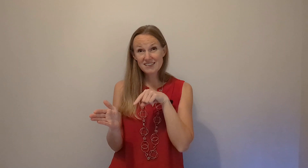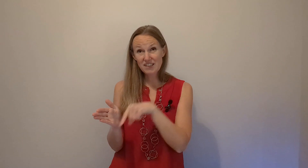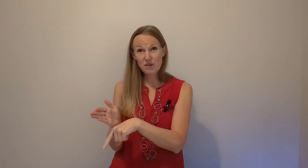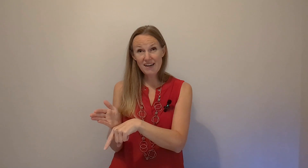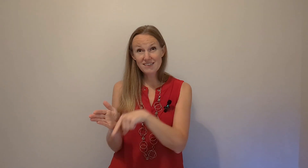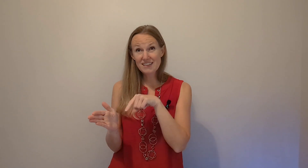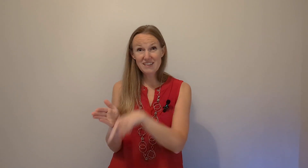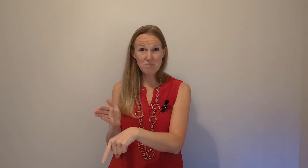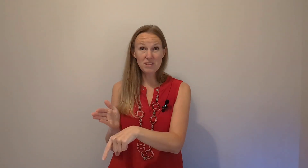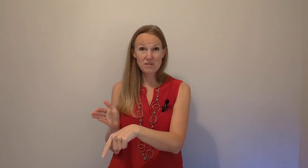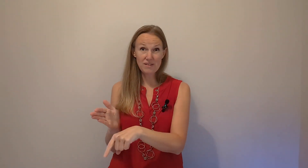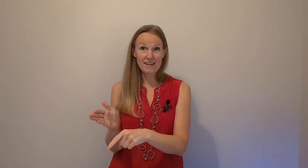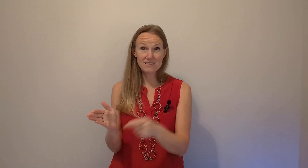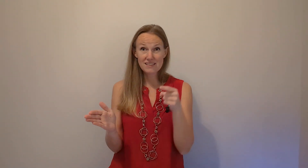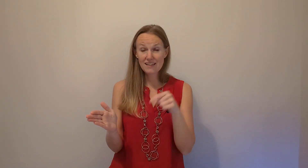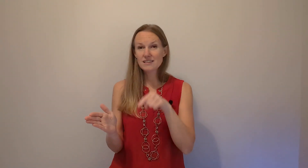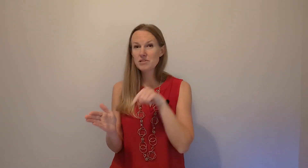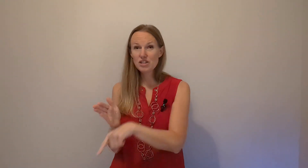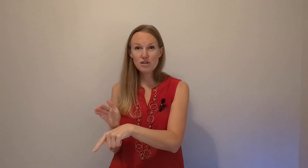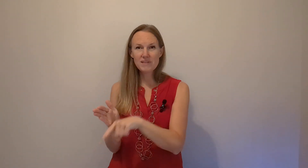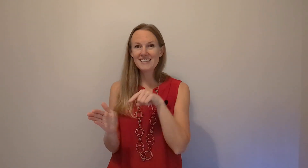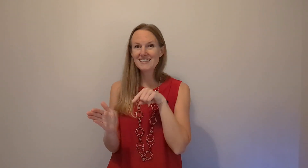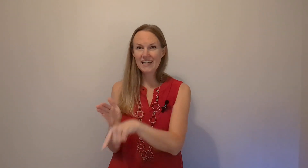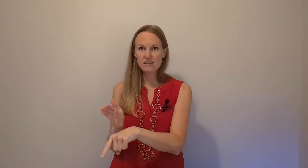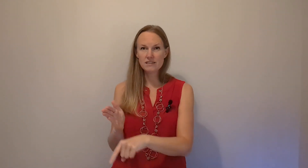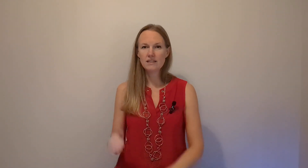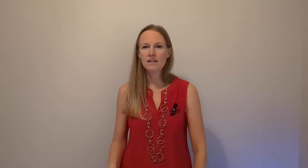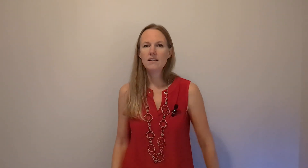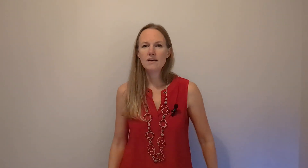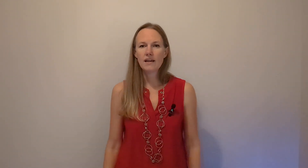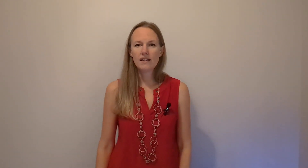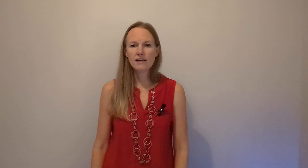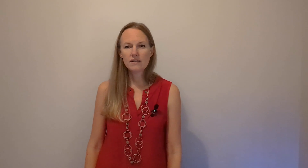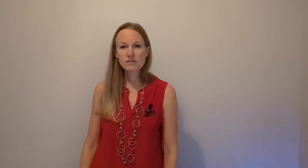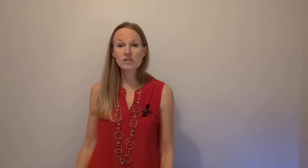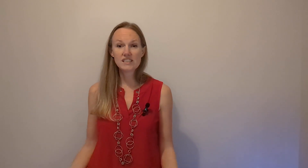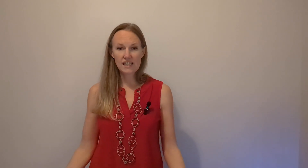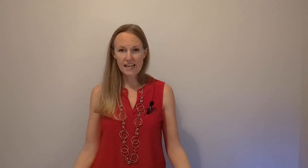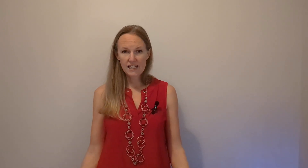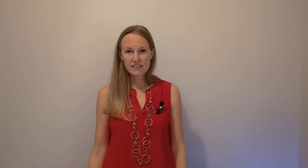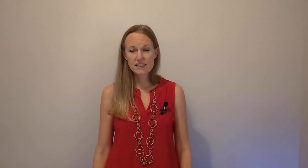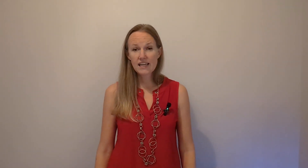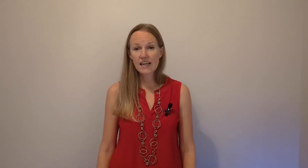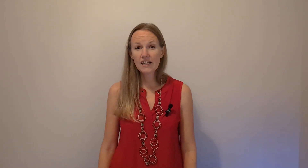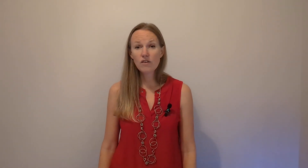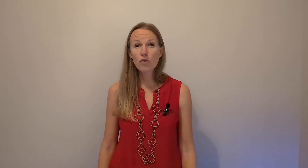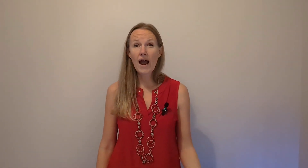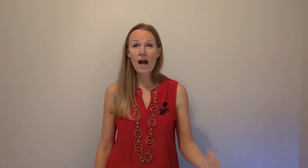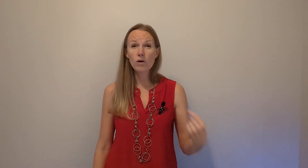is a ground and they're then below the ground. Okay, it's up to you, but that's killed. Okay, or slain. Slain for our,